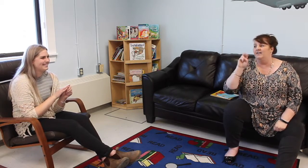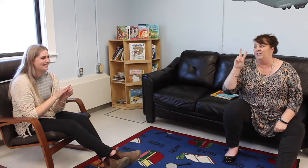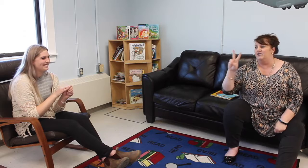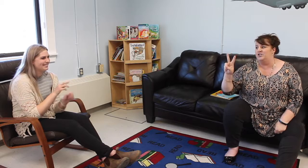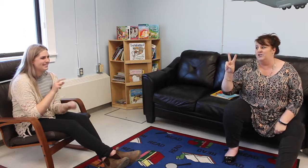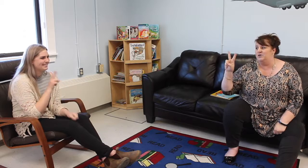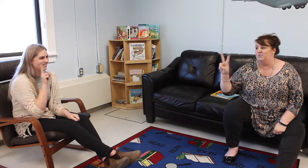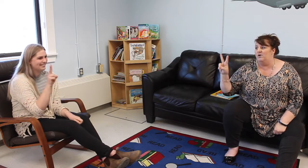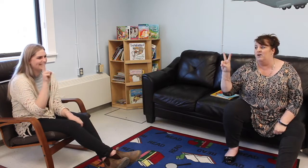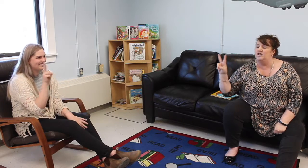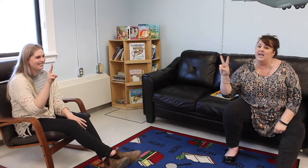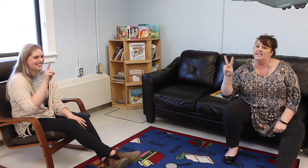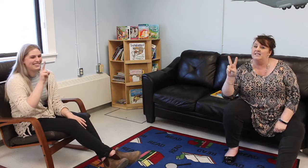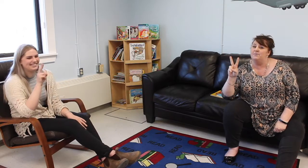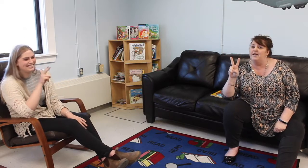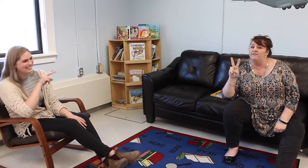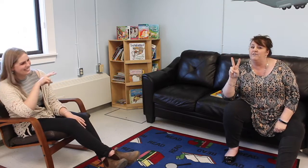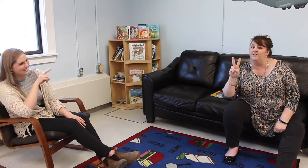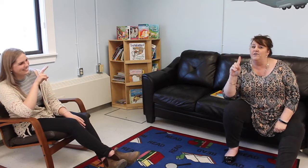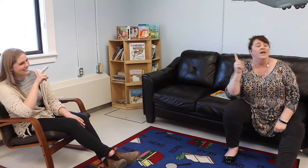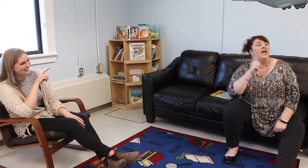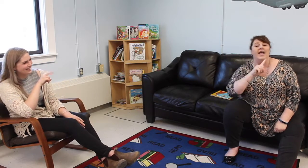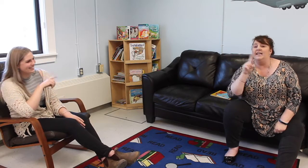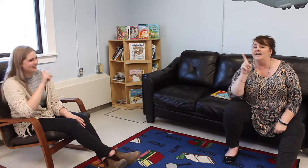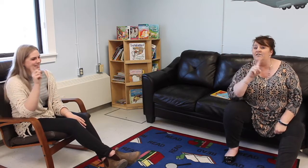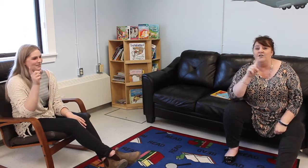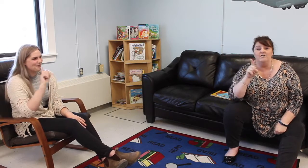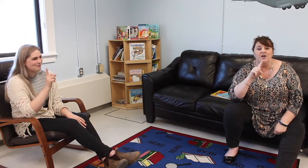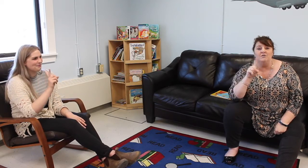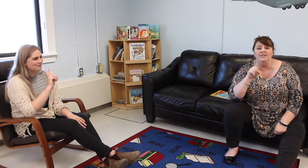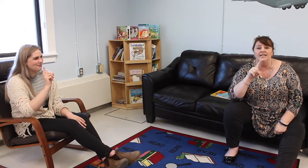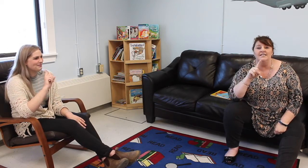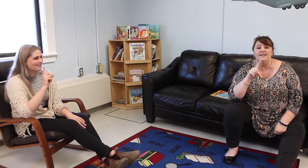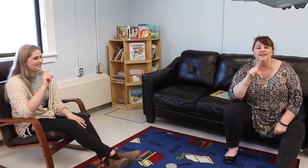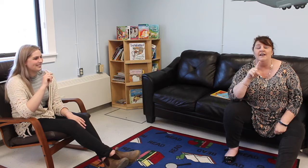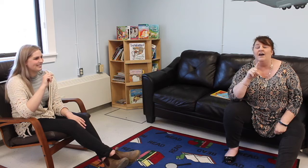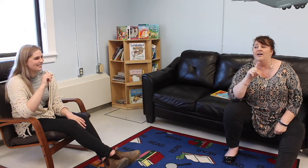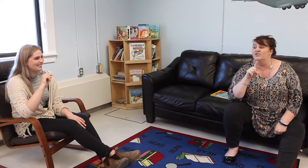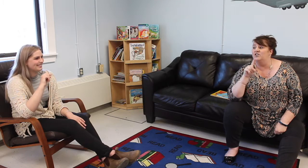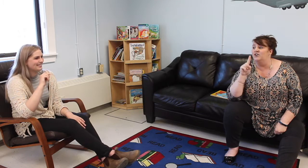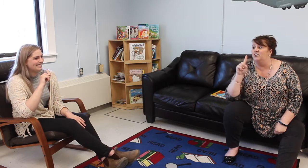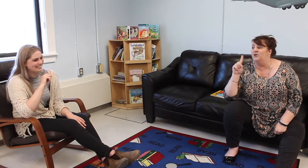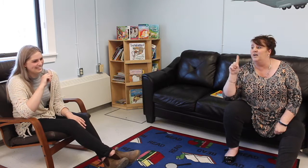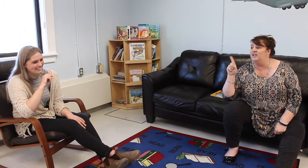you 2 more chances, Bunny Foo Foo. And if you don't listen, I'll turn you into